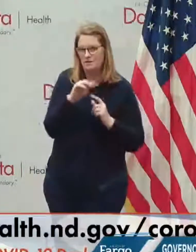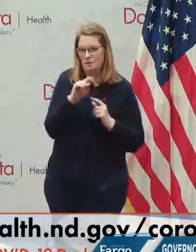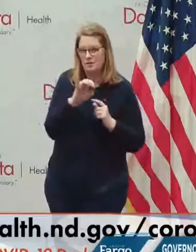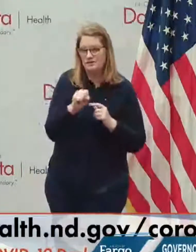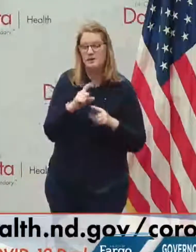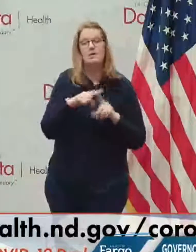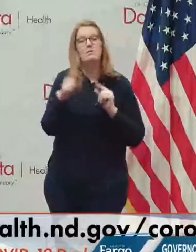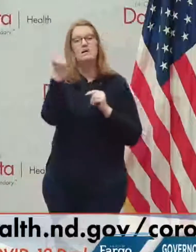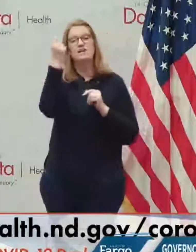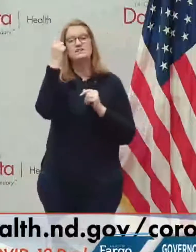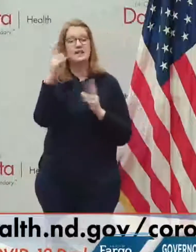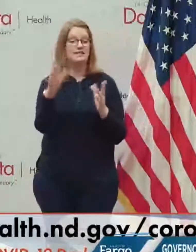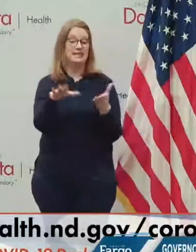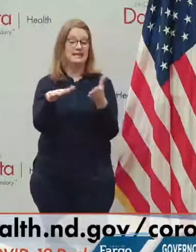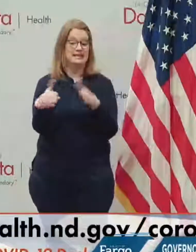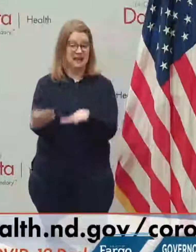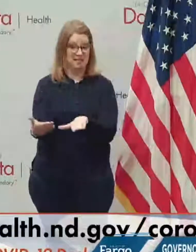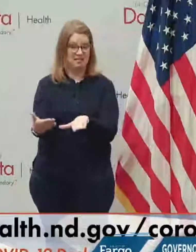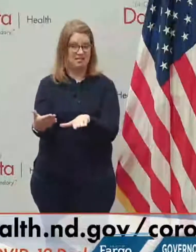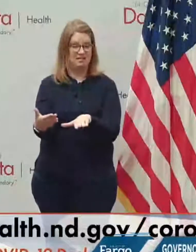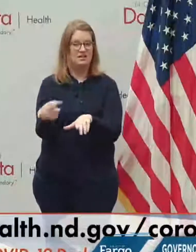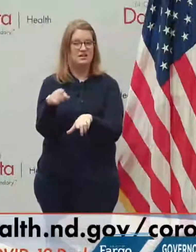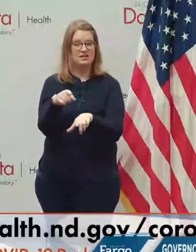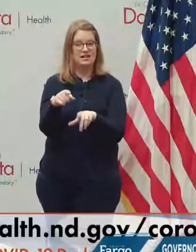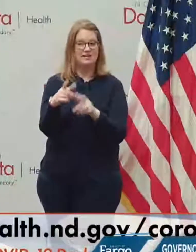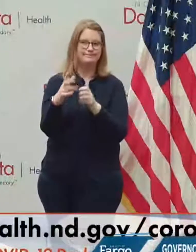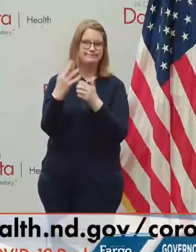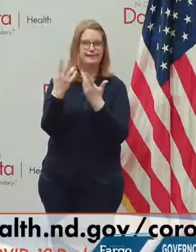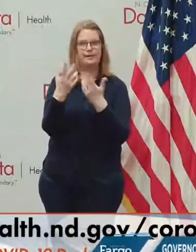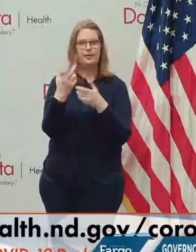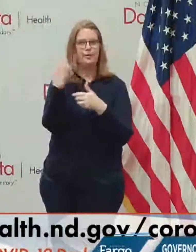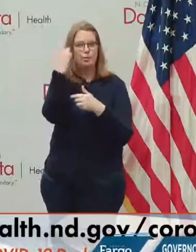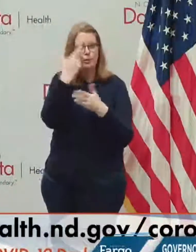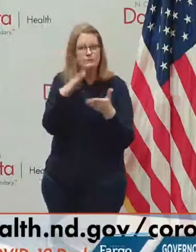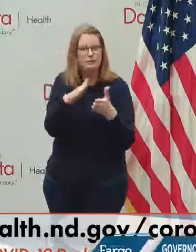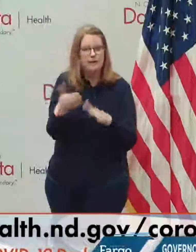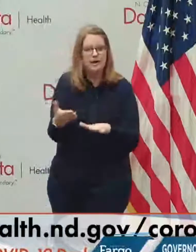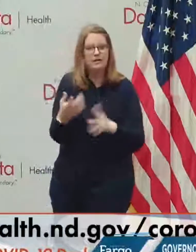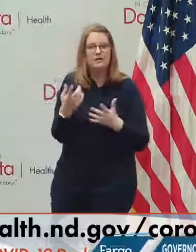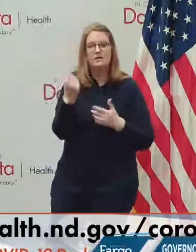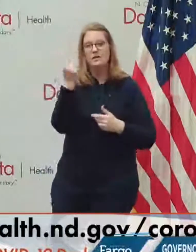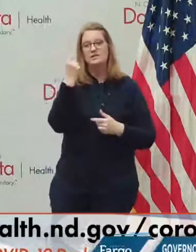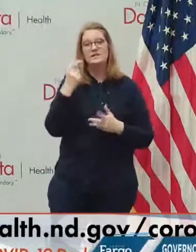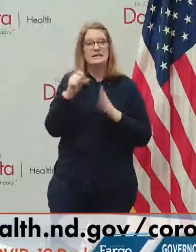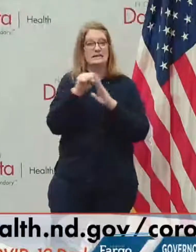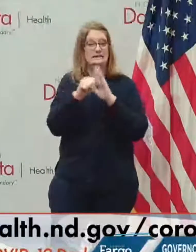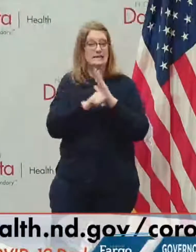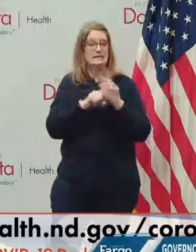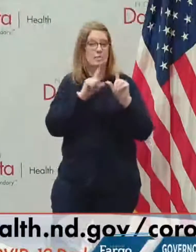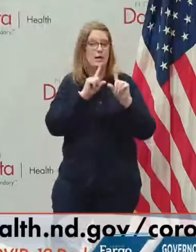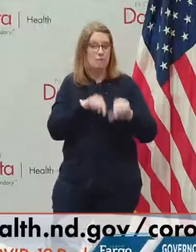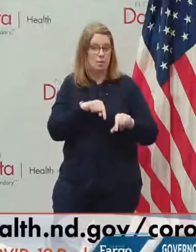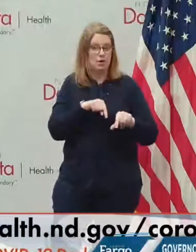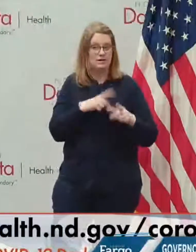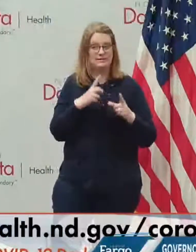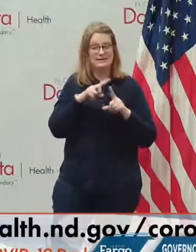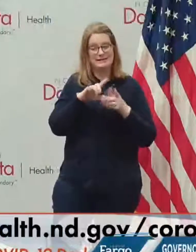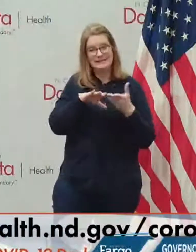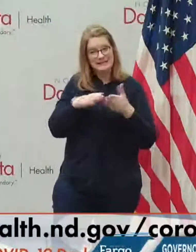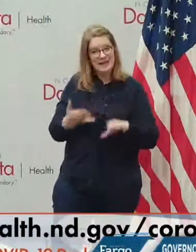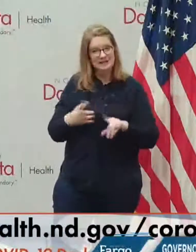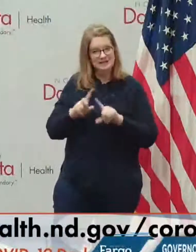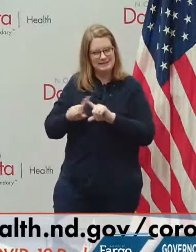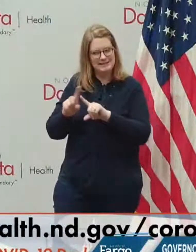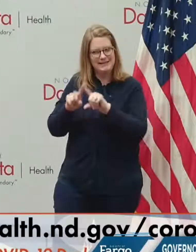death certificates, there's another level of challenge because we do know that states are reporting deaths differently.